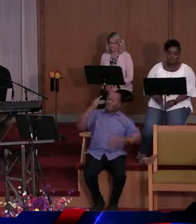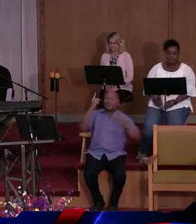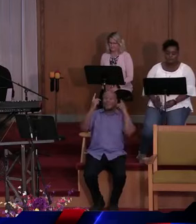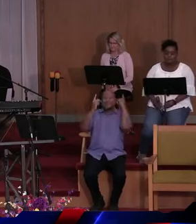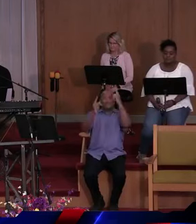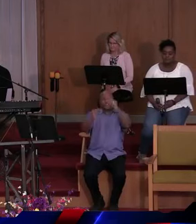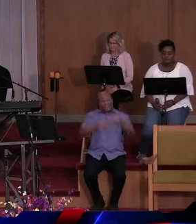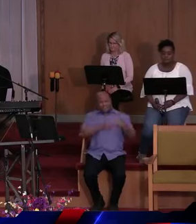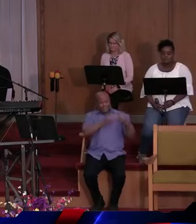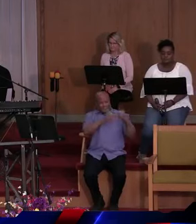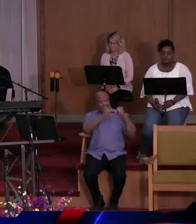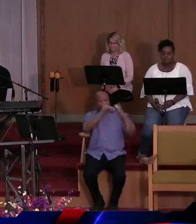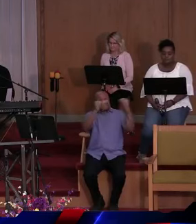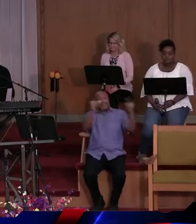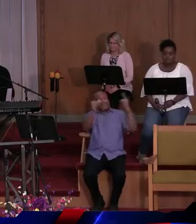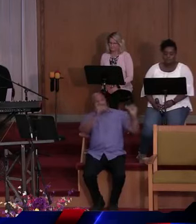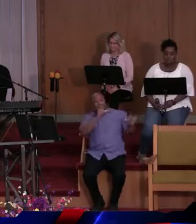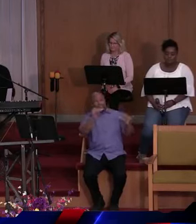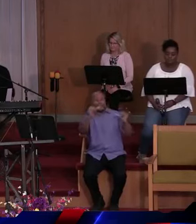forevermore.